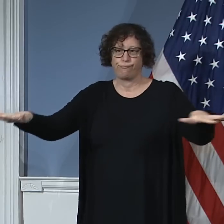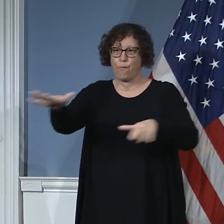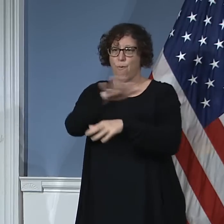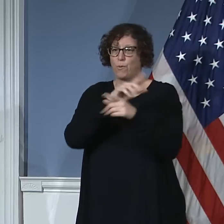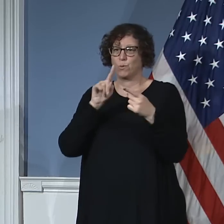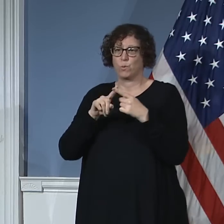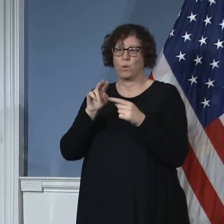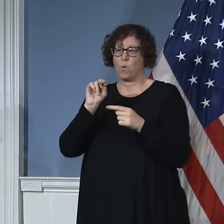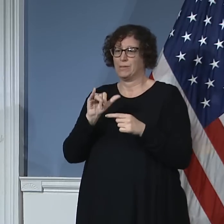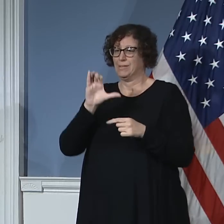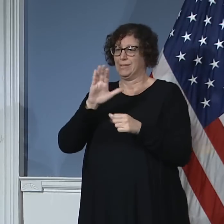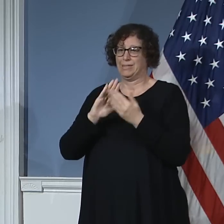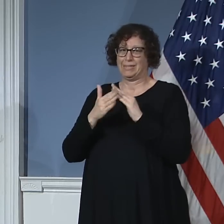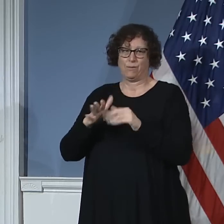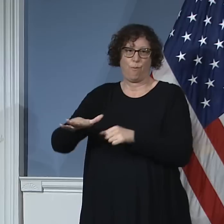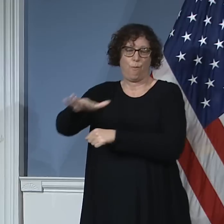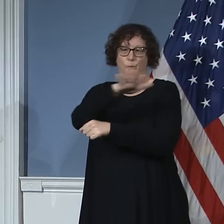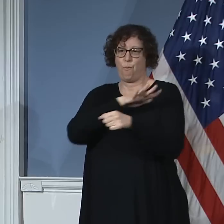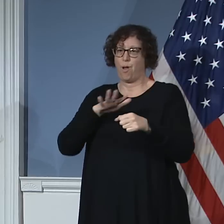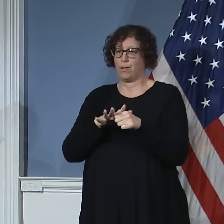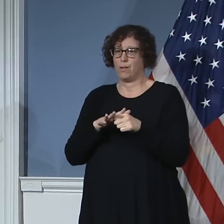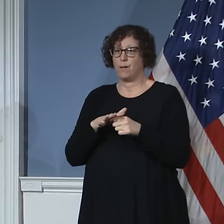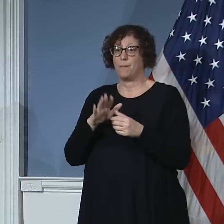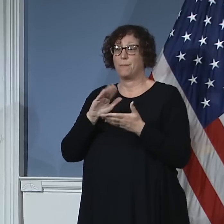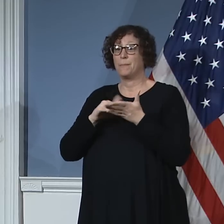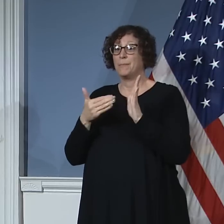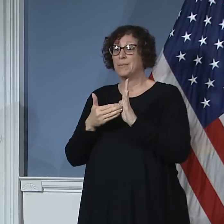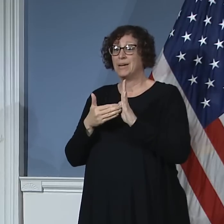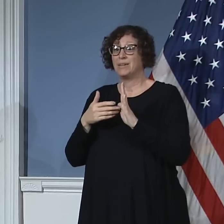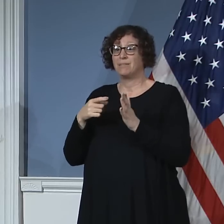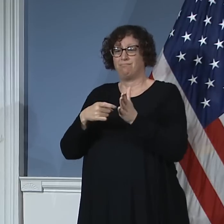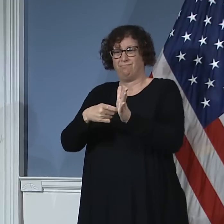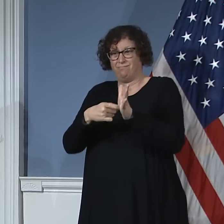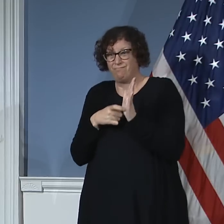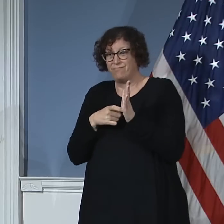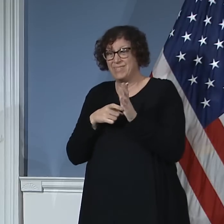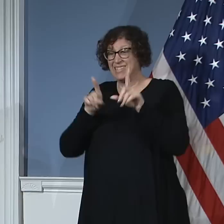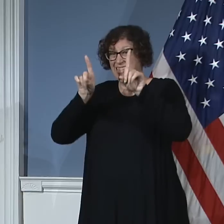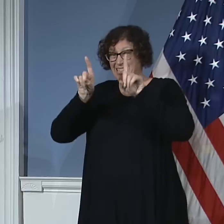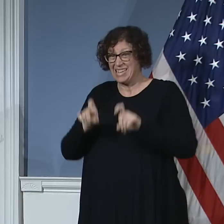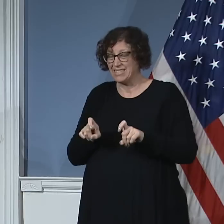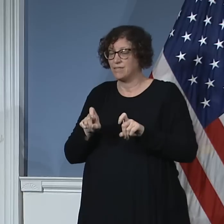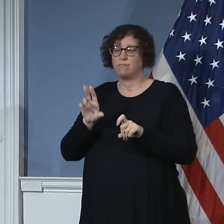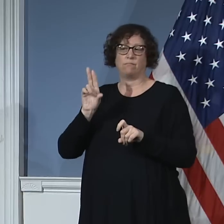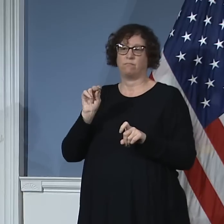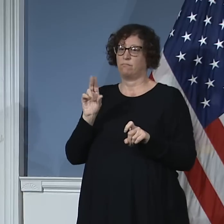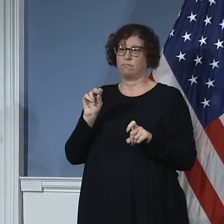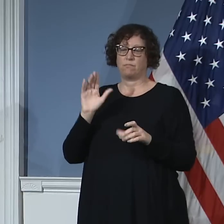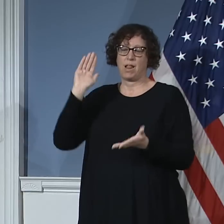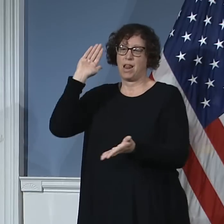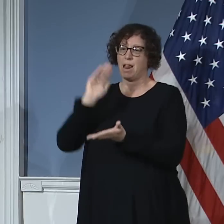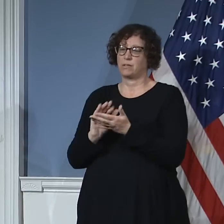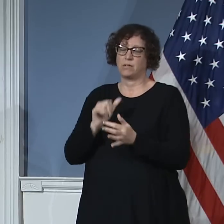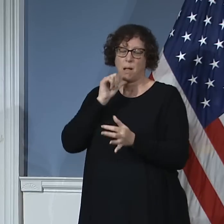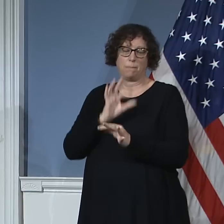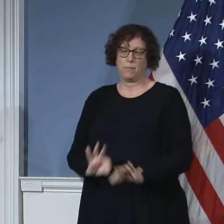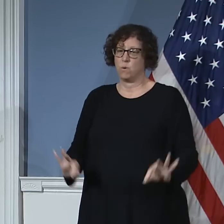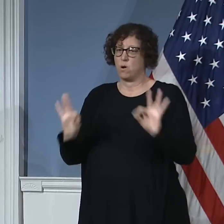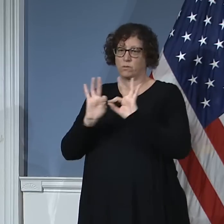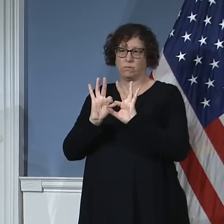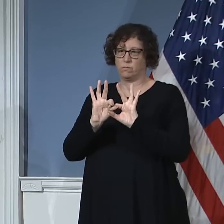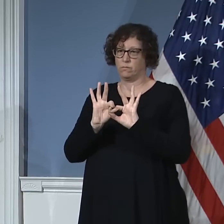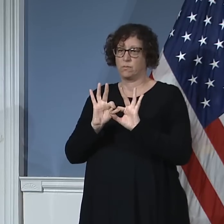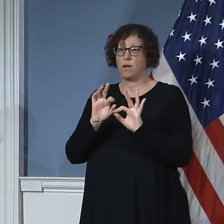ever more unless you are in one of those priority categories. And even though we've said, greater